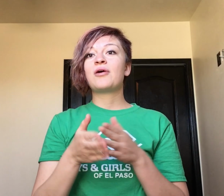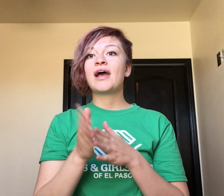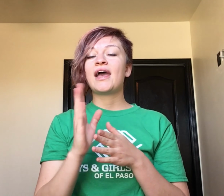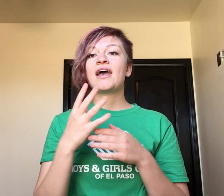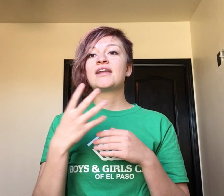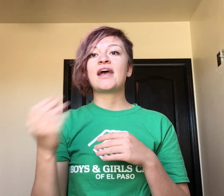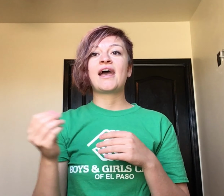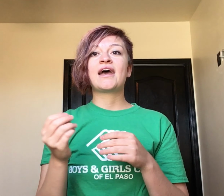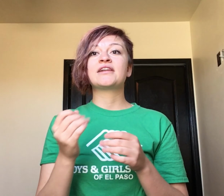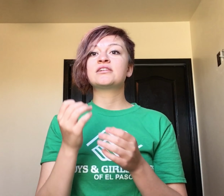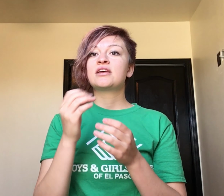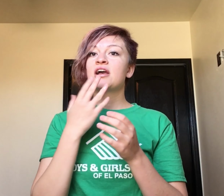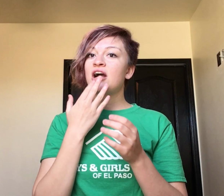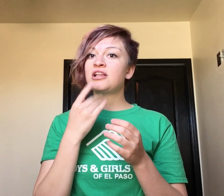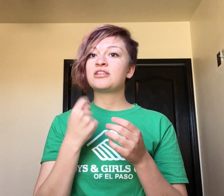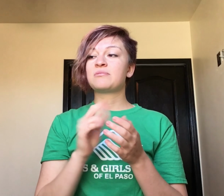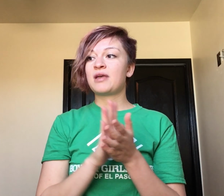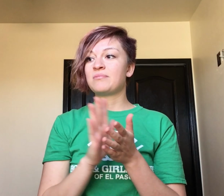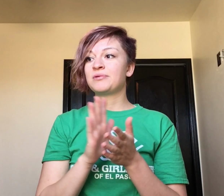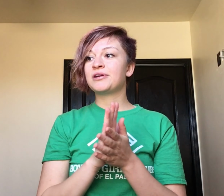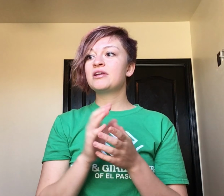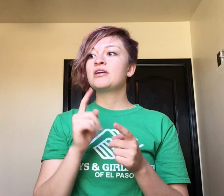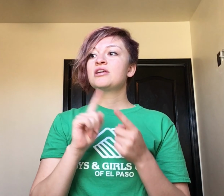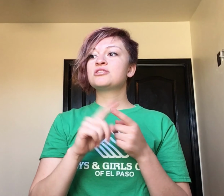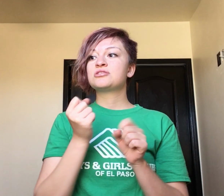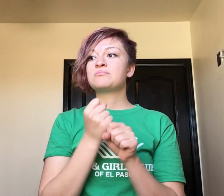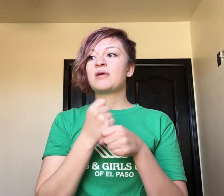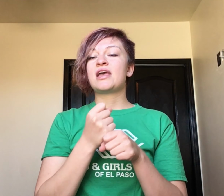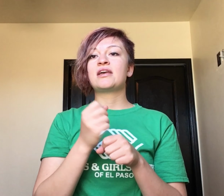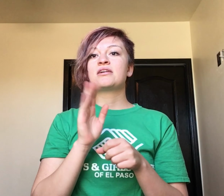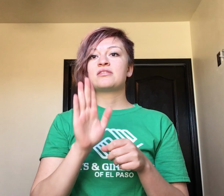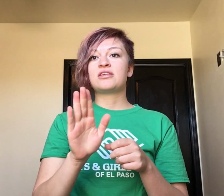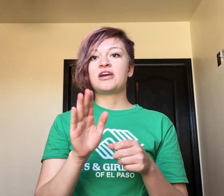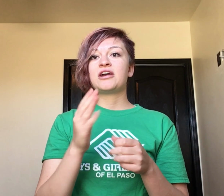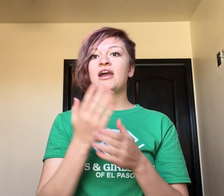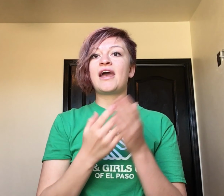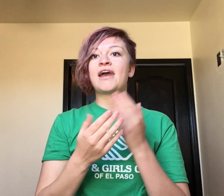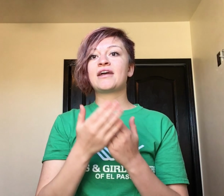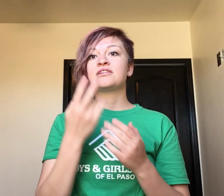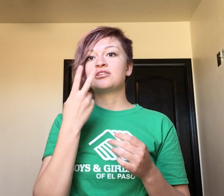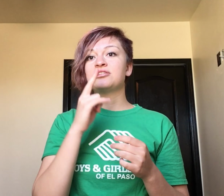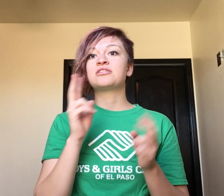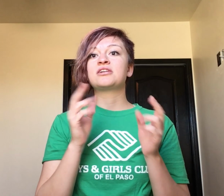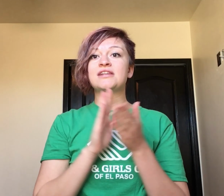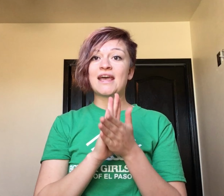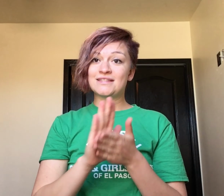ahead and color the paper to make their hand look nice.